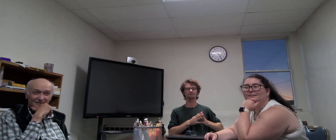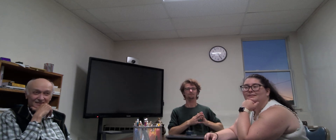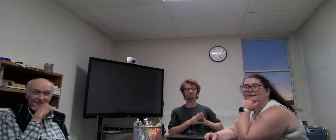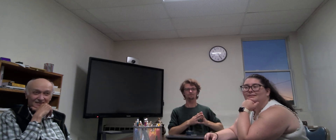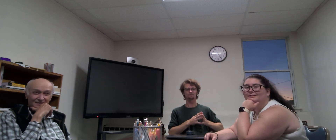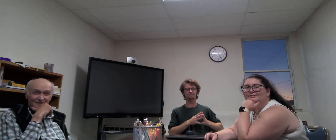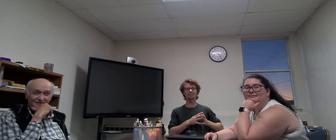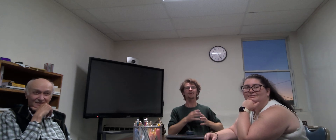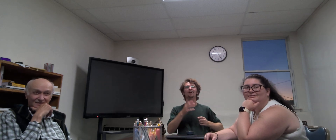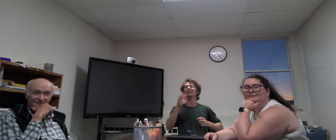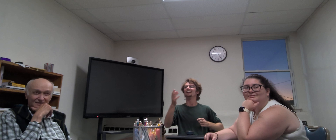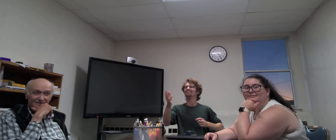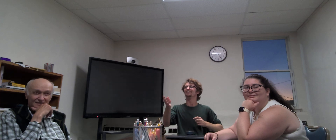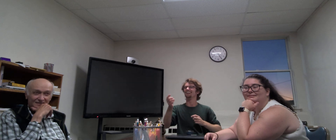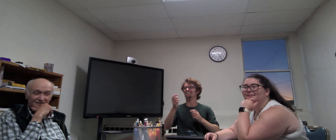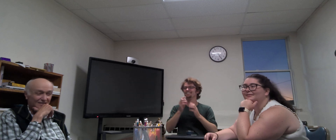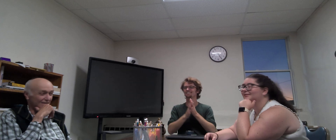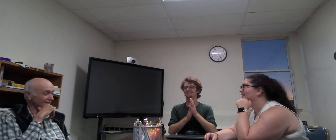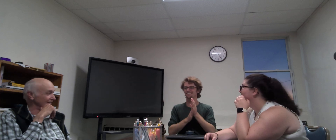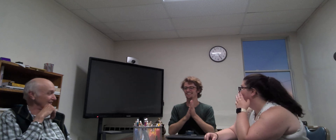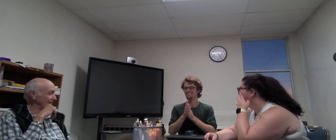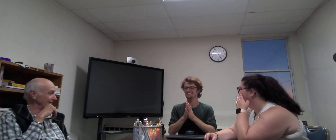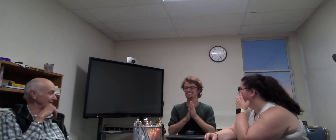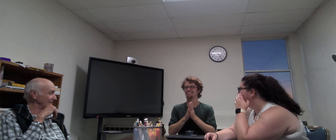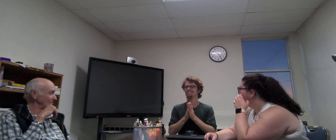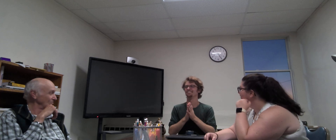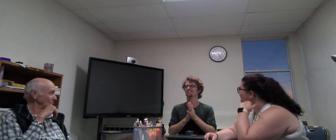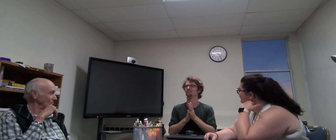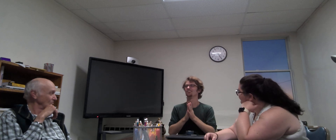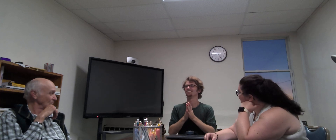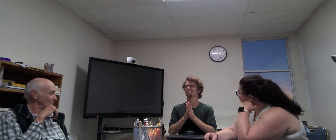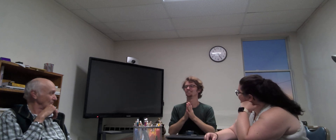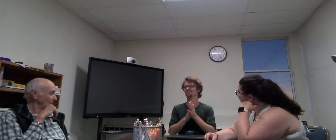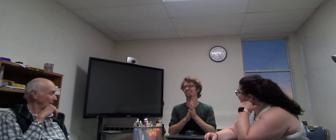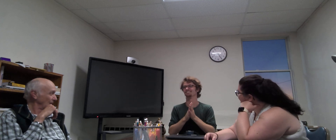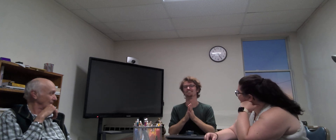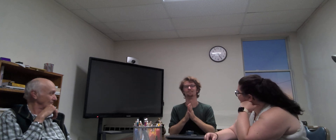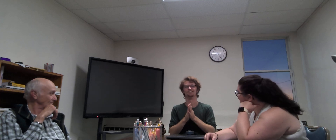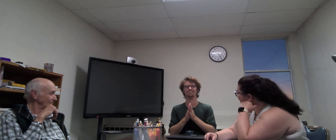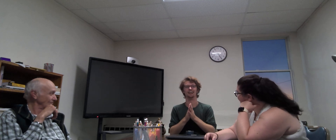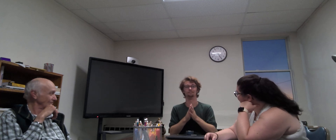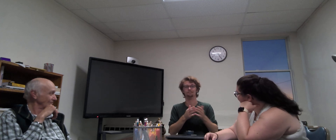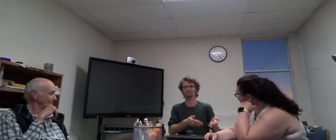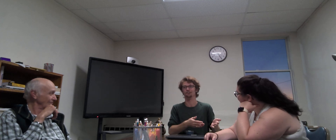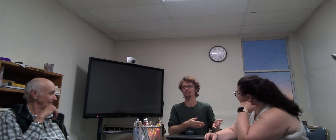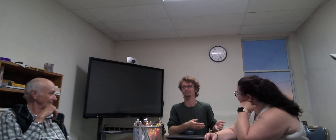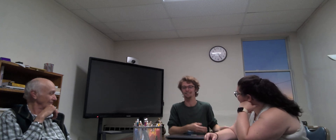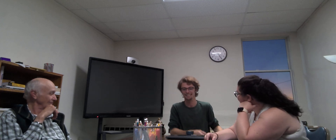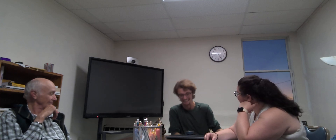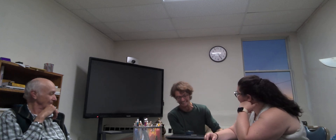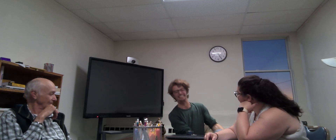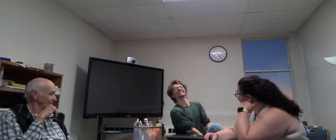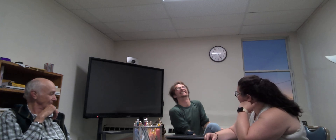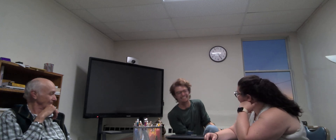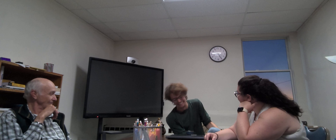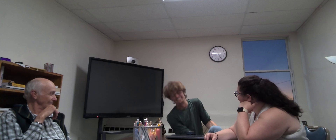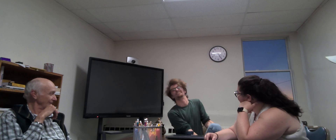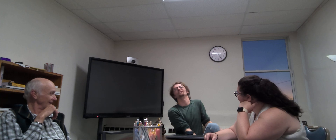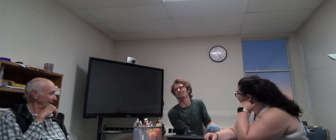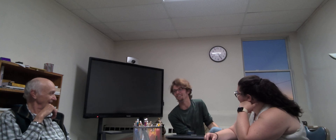to it. Yeah, in these activities, I do want us to utilize a little bit of that. If your foot hurts, like, grab it and